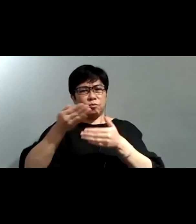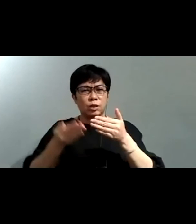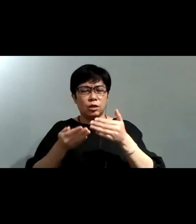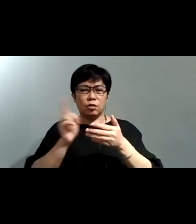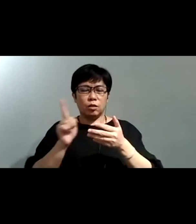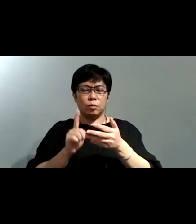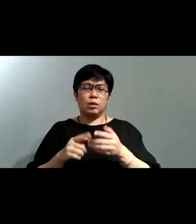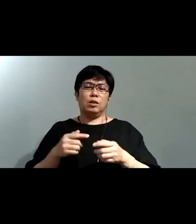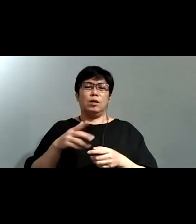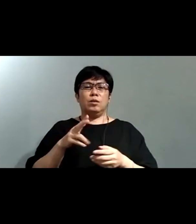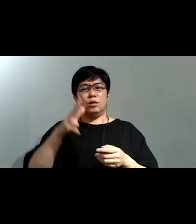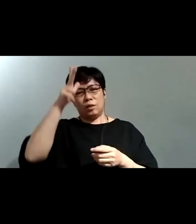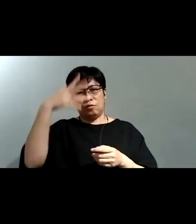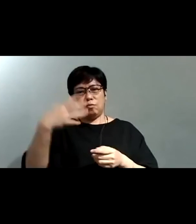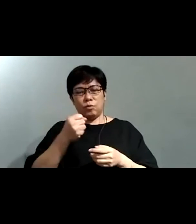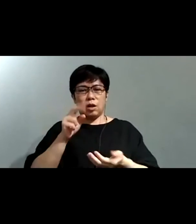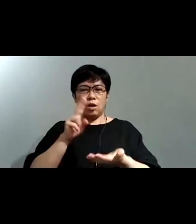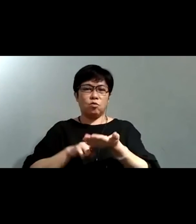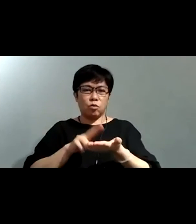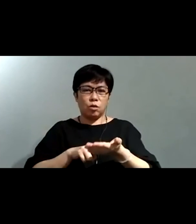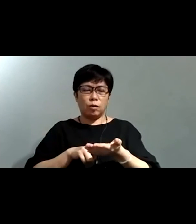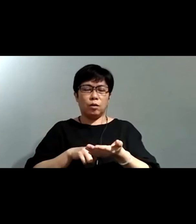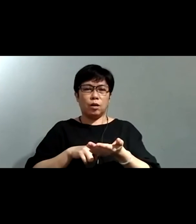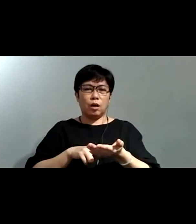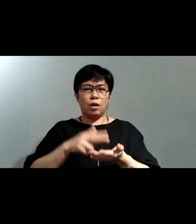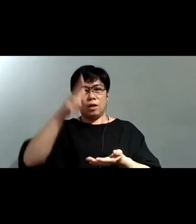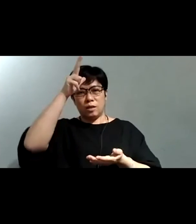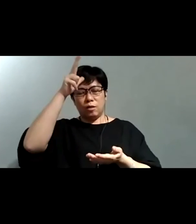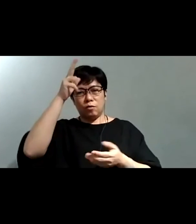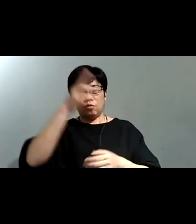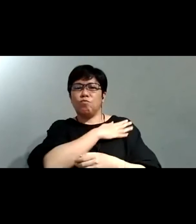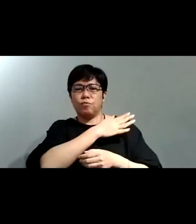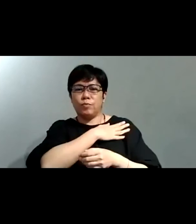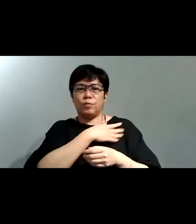executive, are all in a state of bankruptcy.